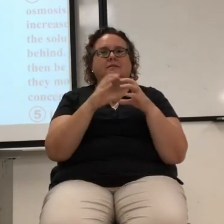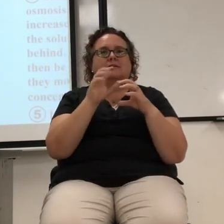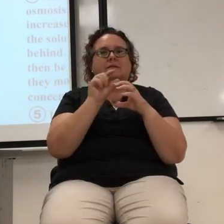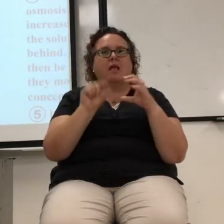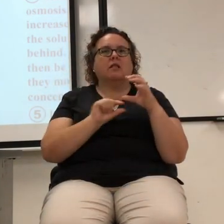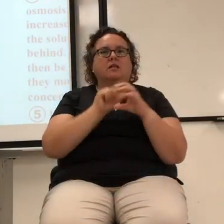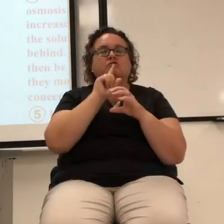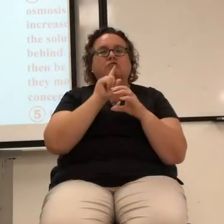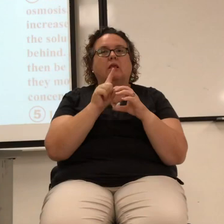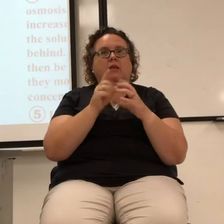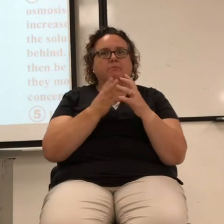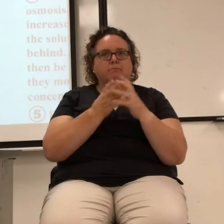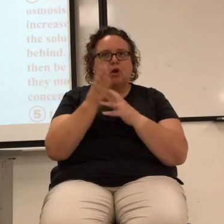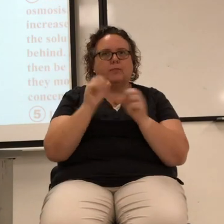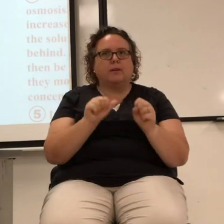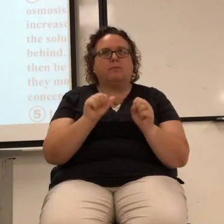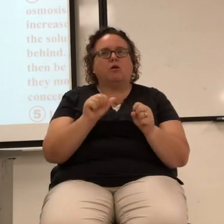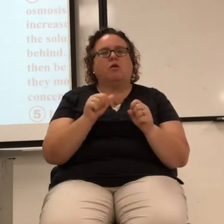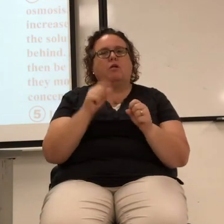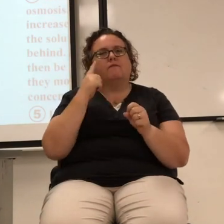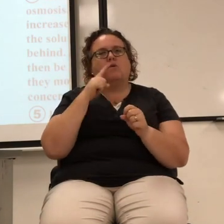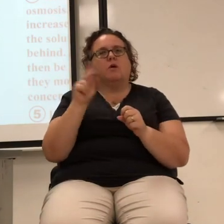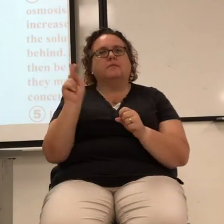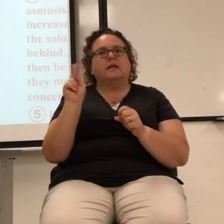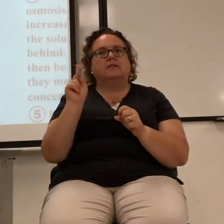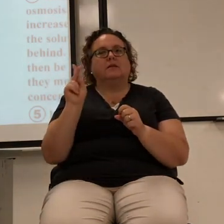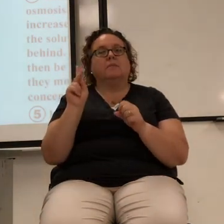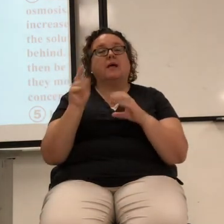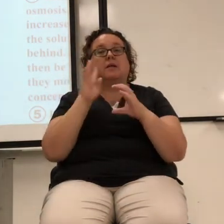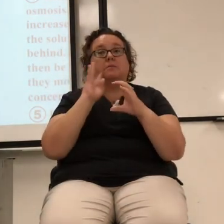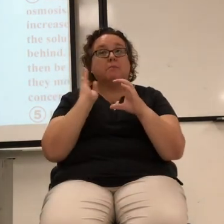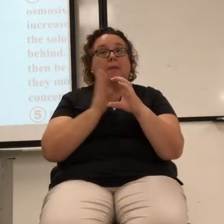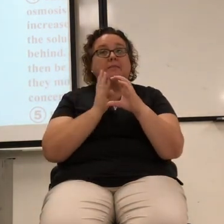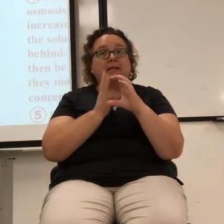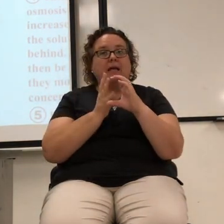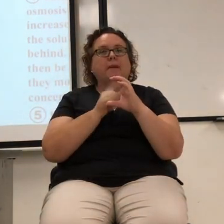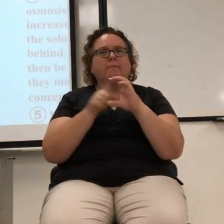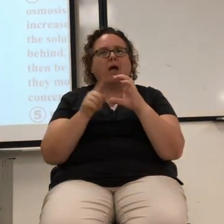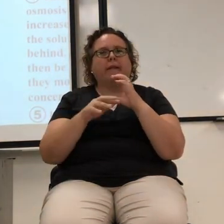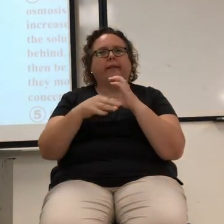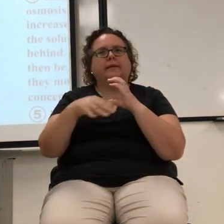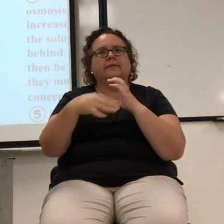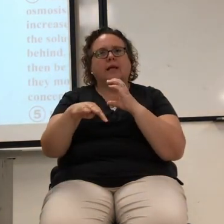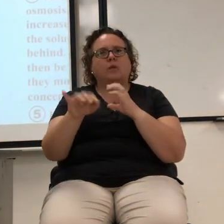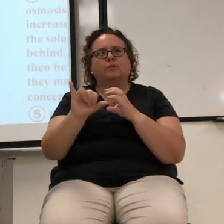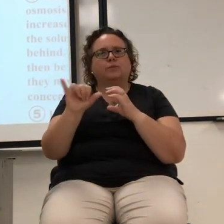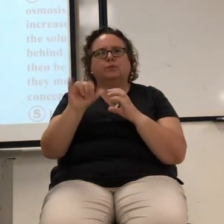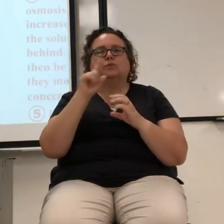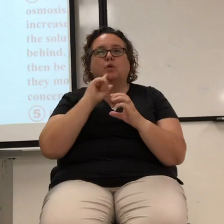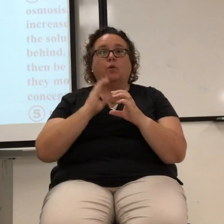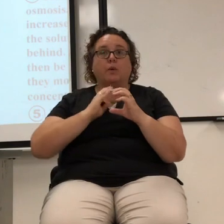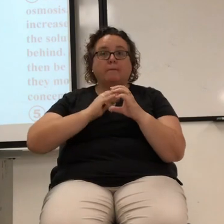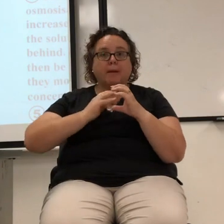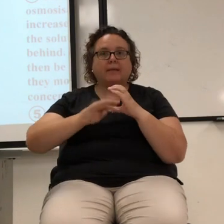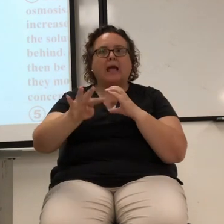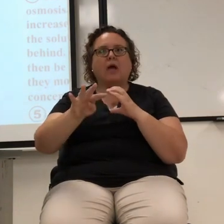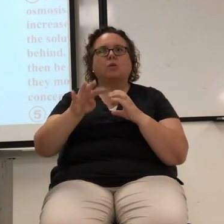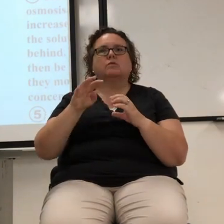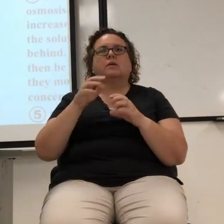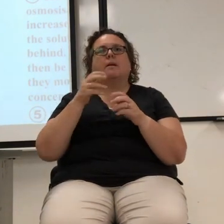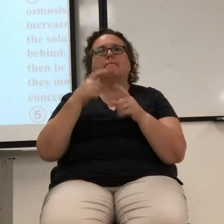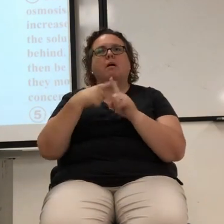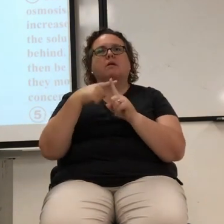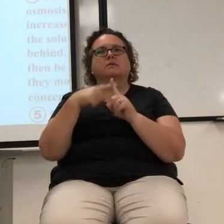to potassium. Potassium is pumped in, but leaks right back out. So you're pumping out positive